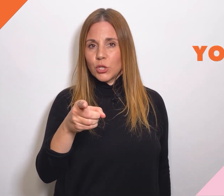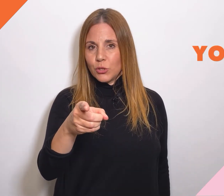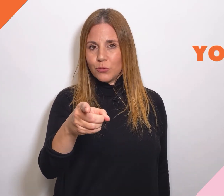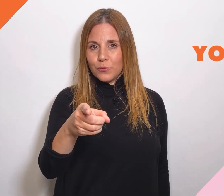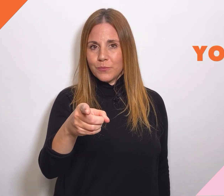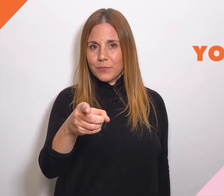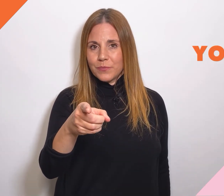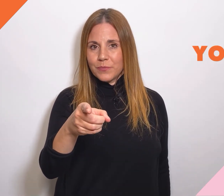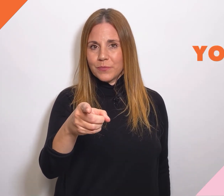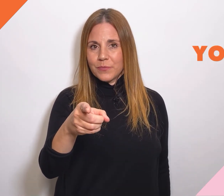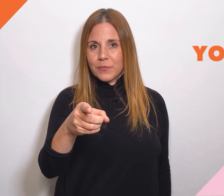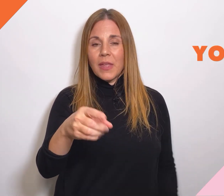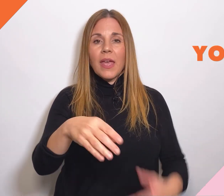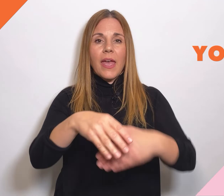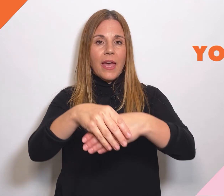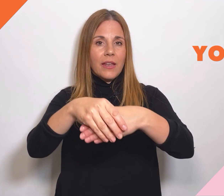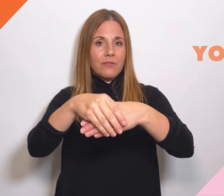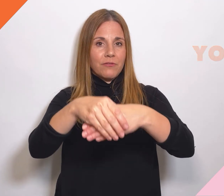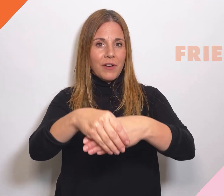you, and friend,